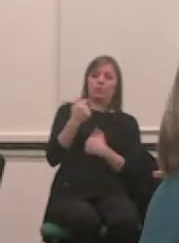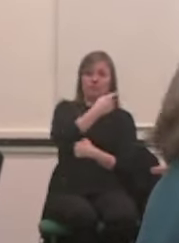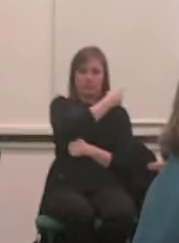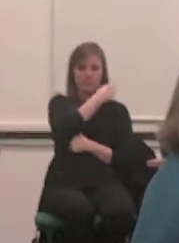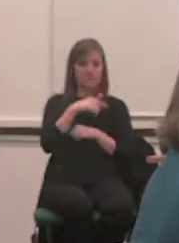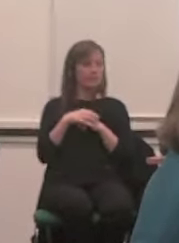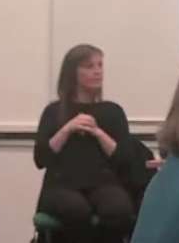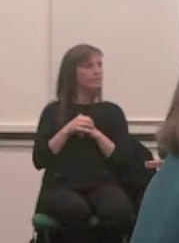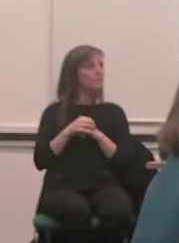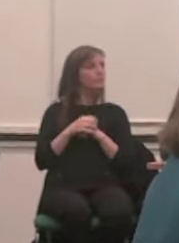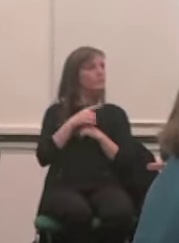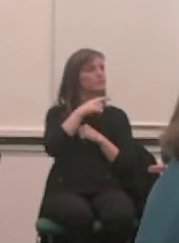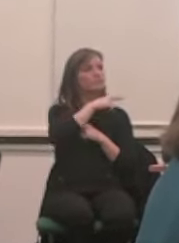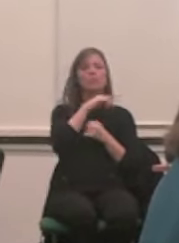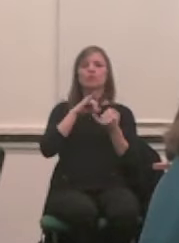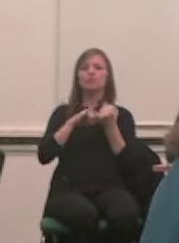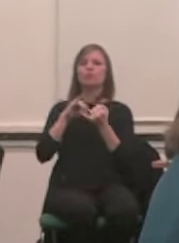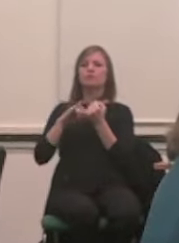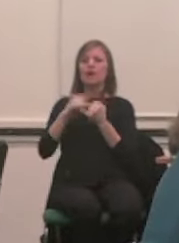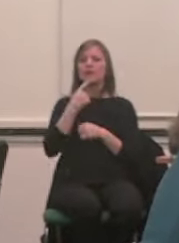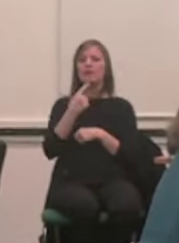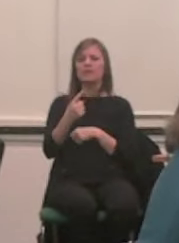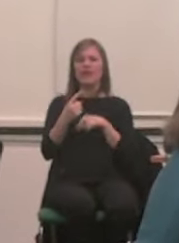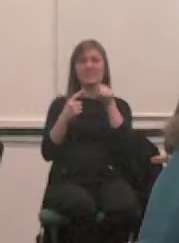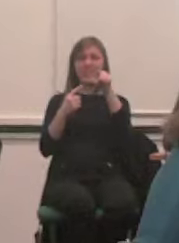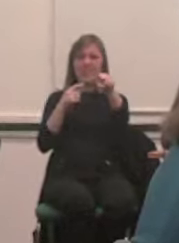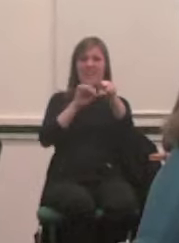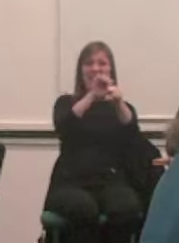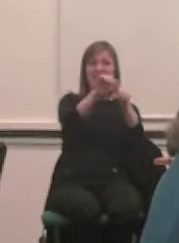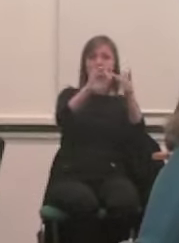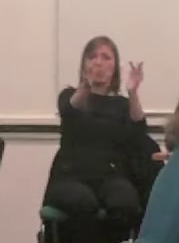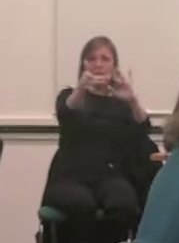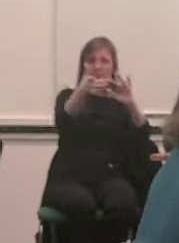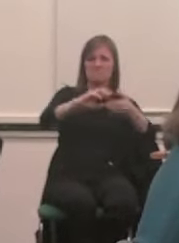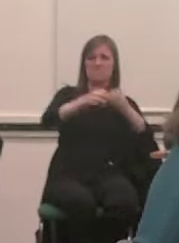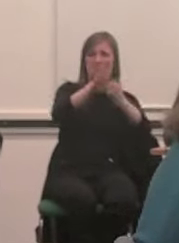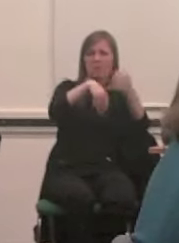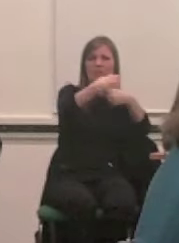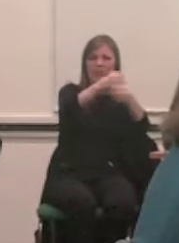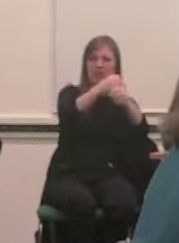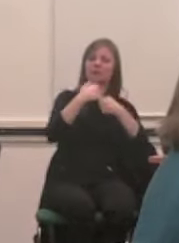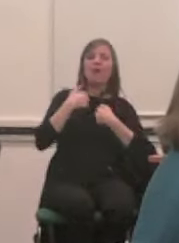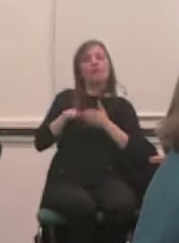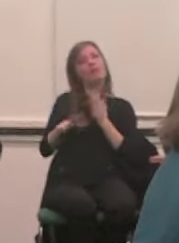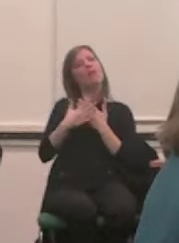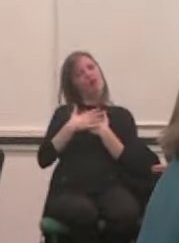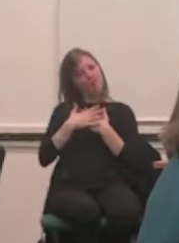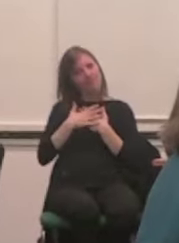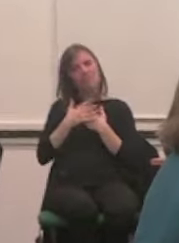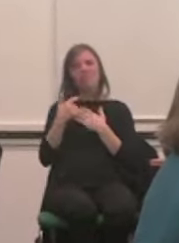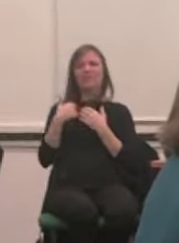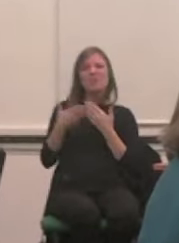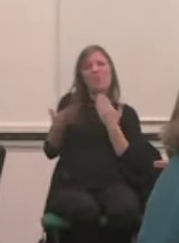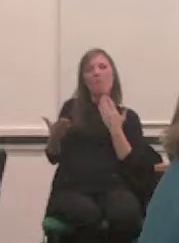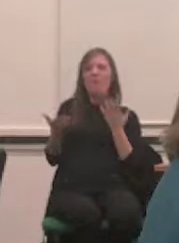and Sean Simon said that Pits and Pots was born out of frustration and this was born out of love. It's a bit more light-hearted than Pits